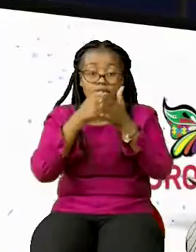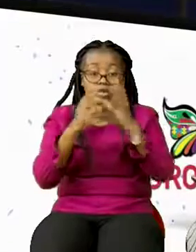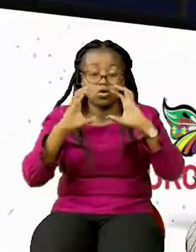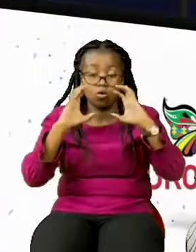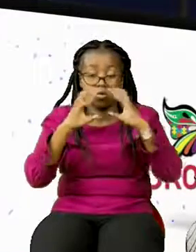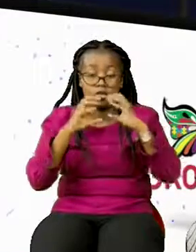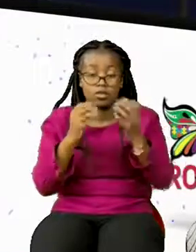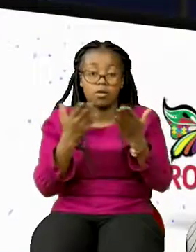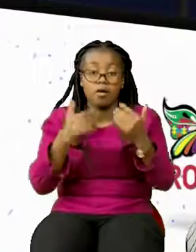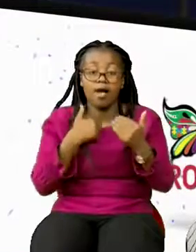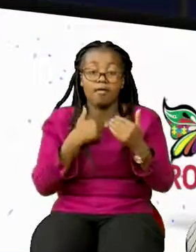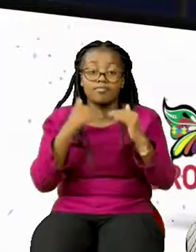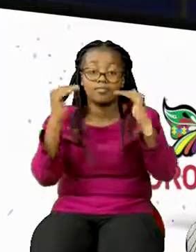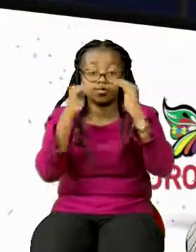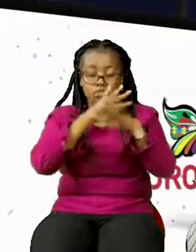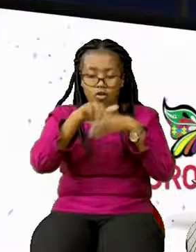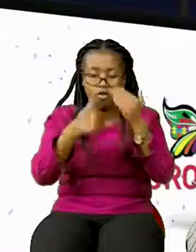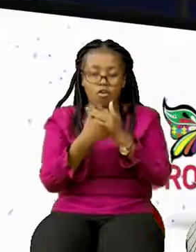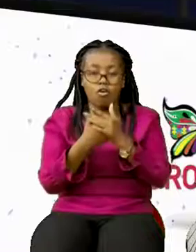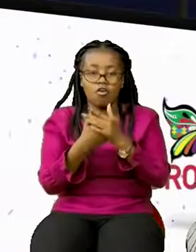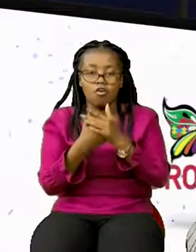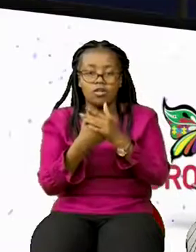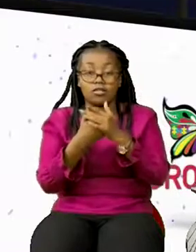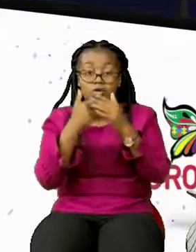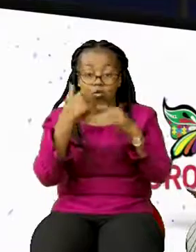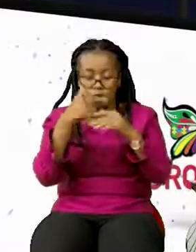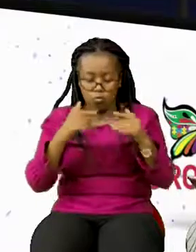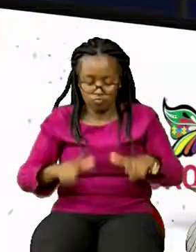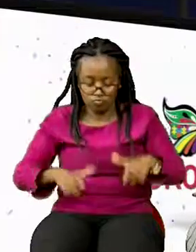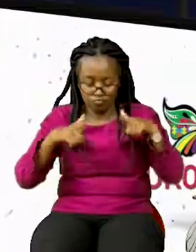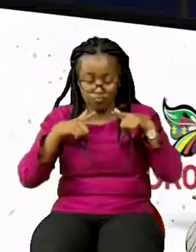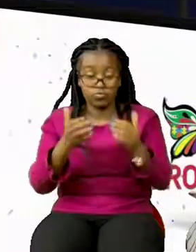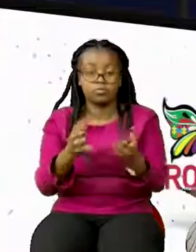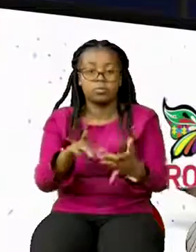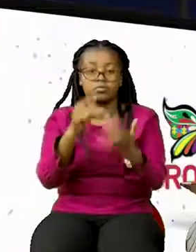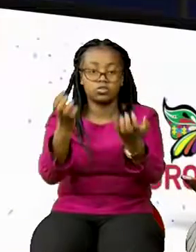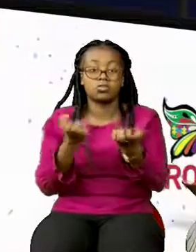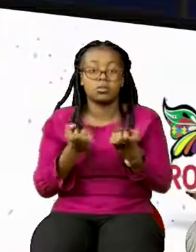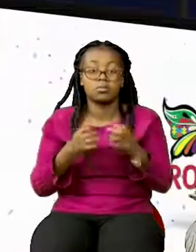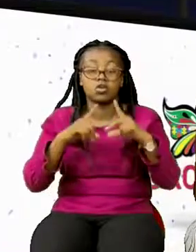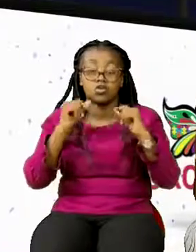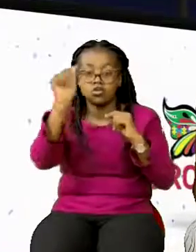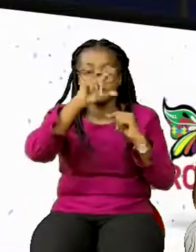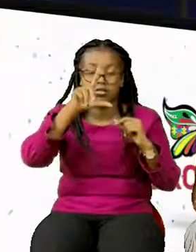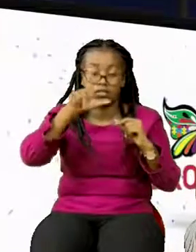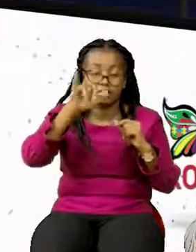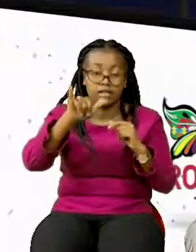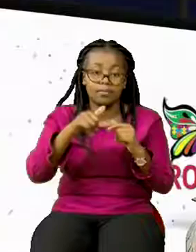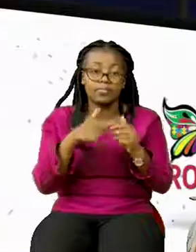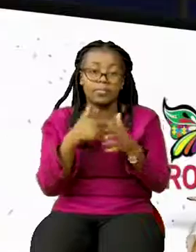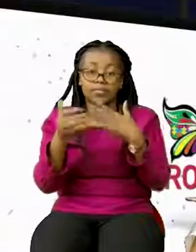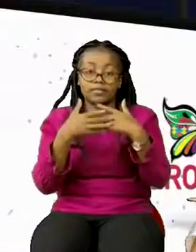community where we have equality for all, even those living with special needs. I am your host, Sylvia Moramu